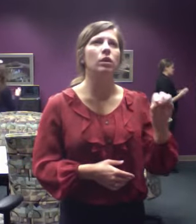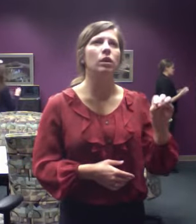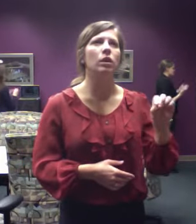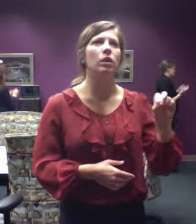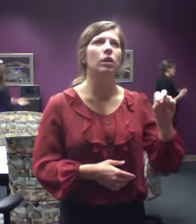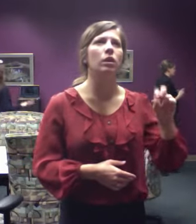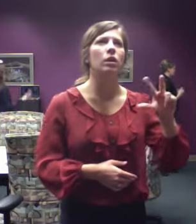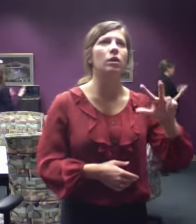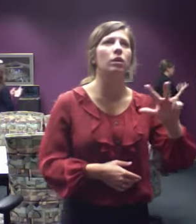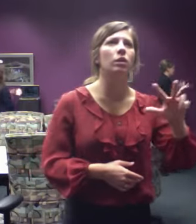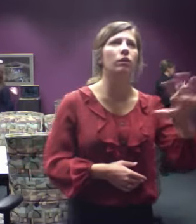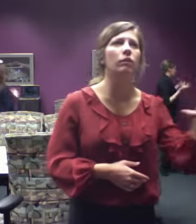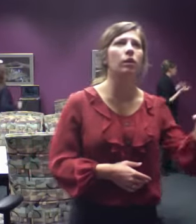human population at the time.